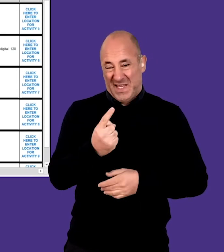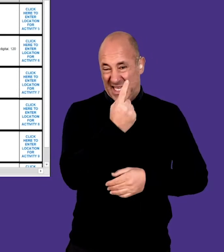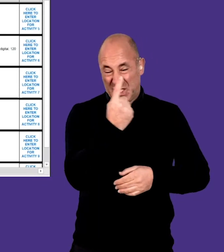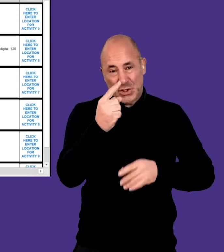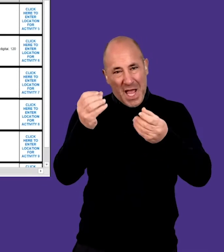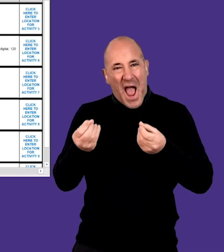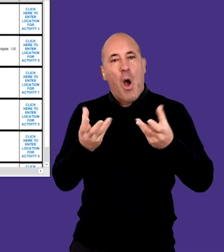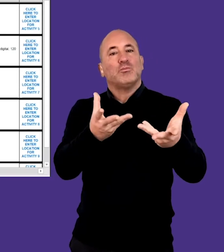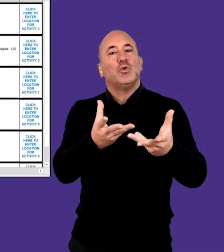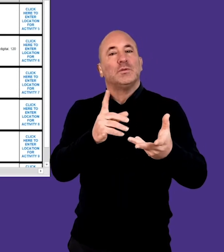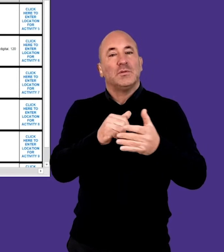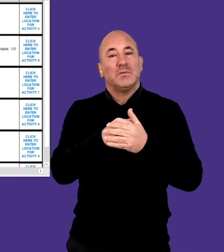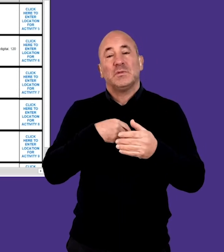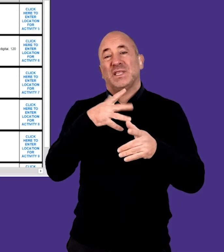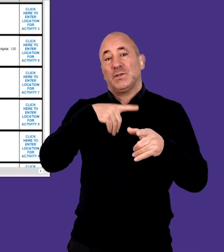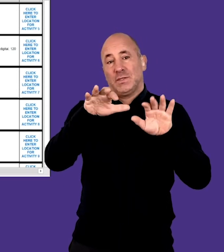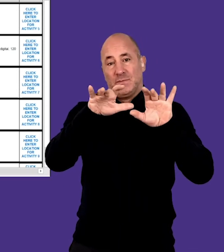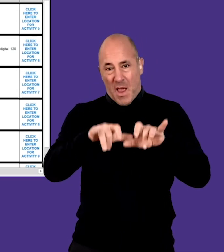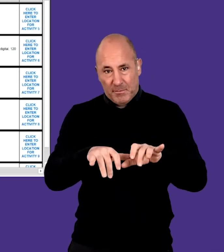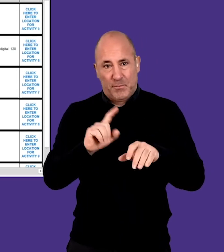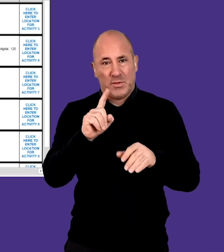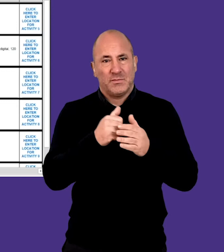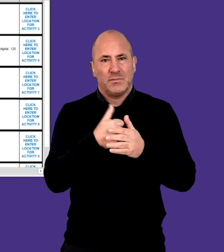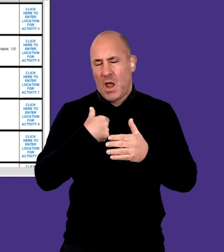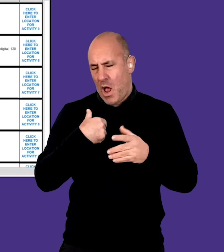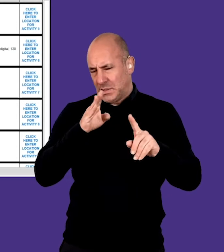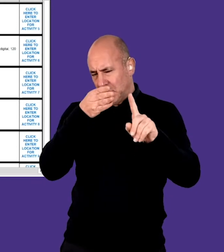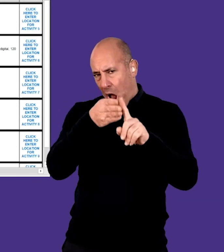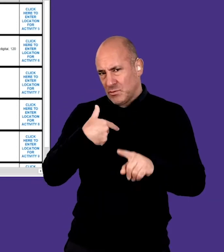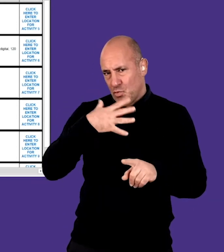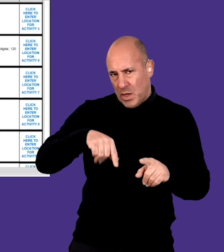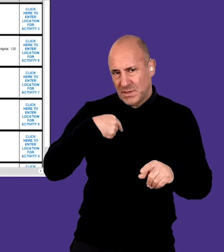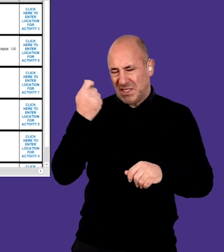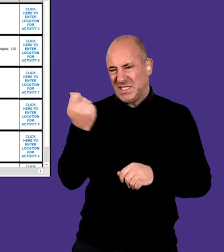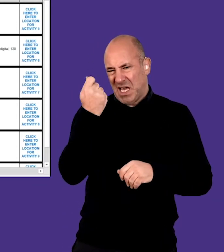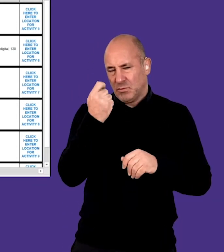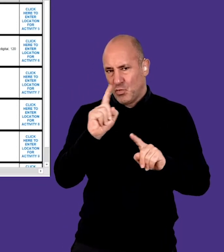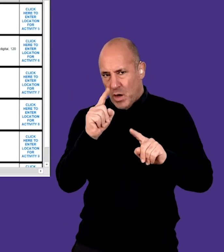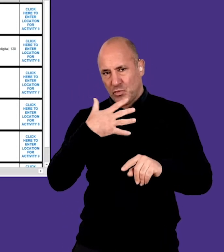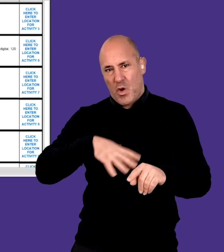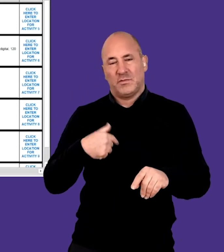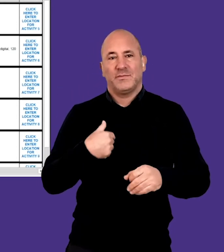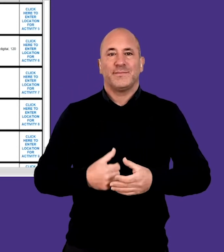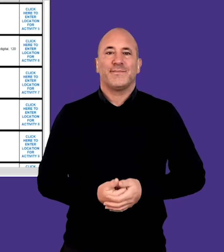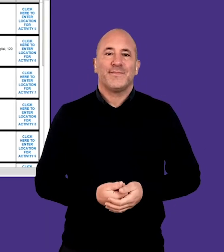For each output, we then ask you to write your proposed targets and success measures.